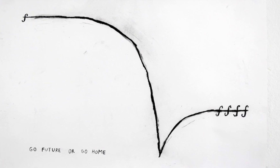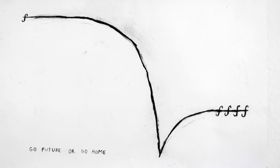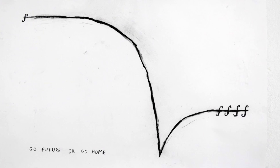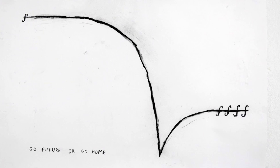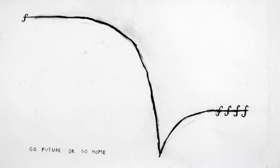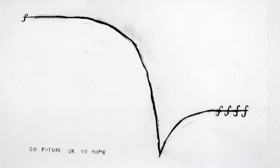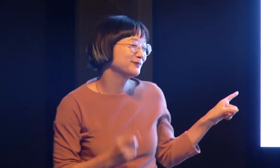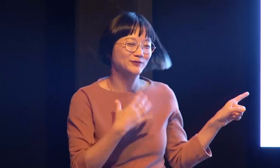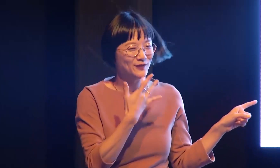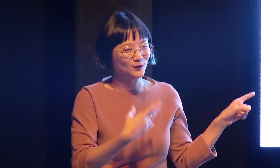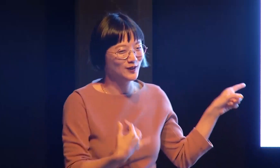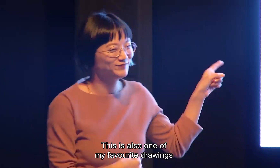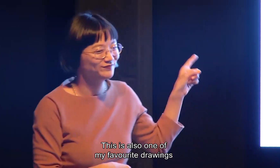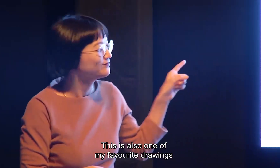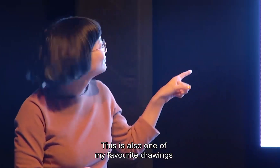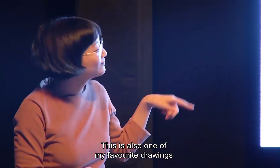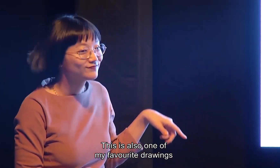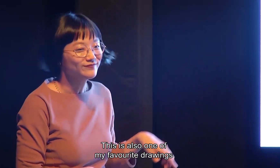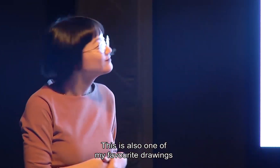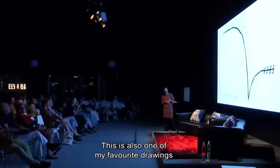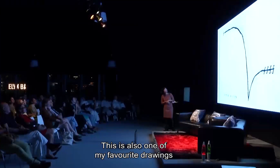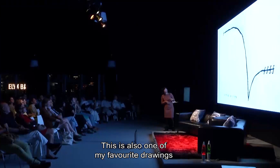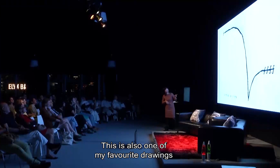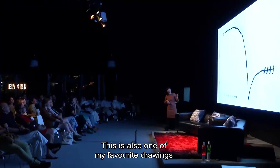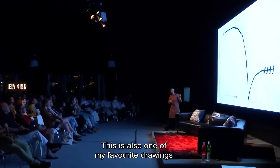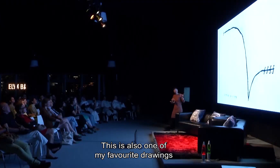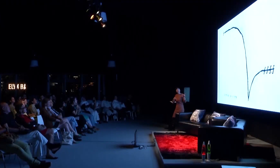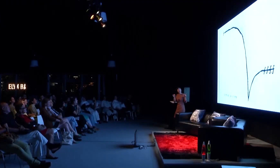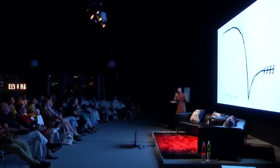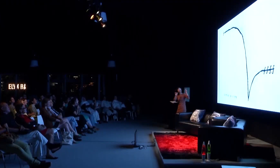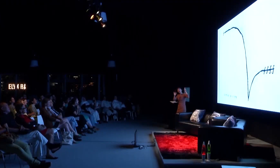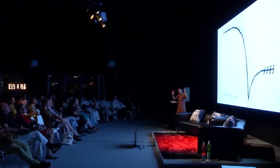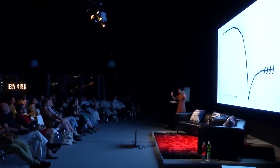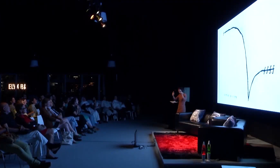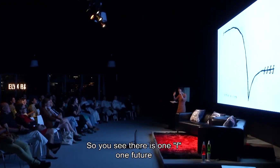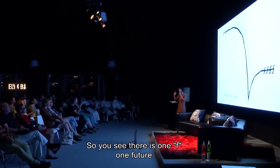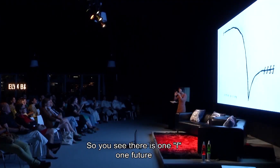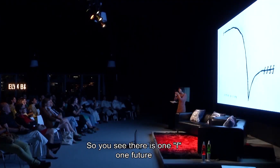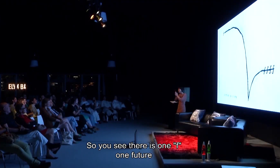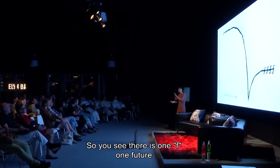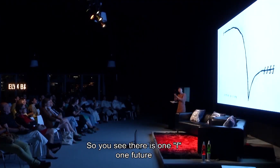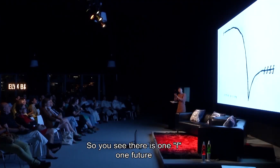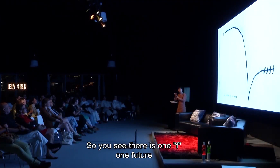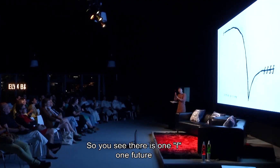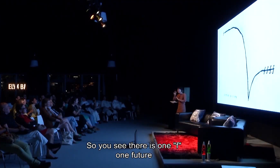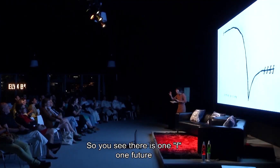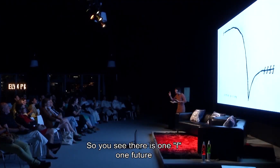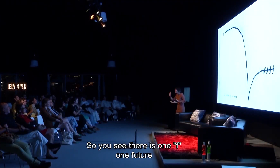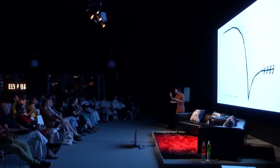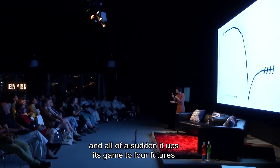This is also one of my favorite drawings. So you see there's one F1 future, and all of a